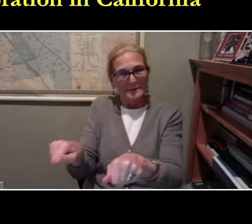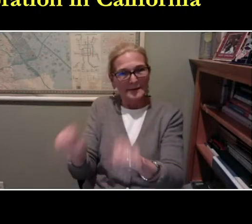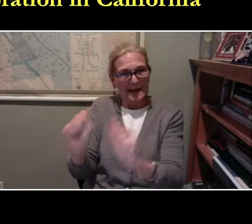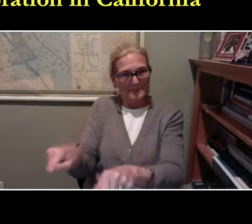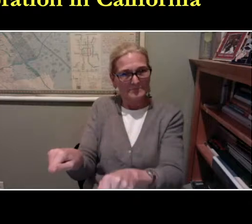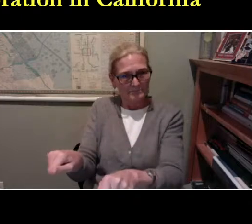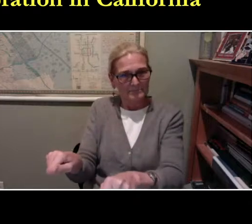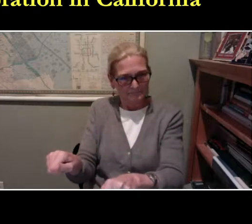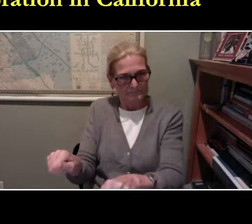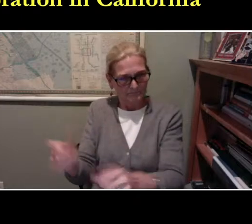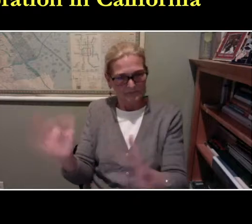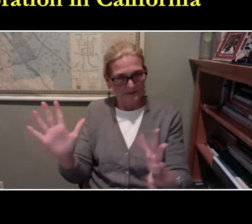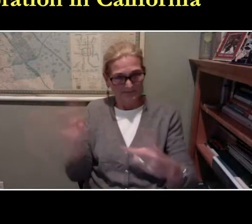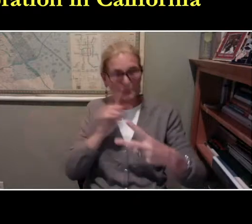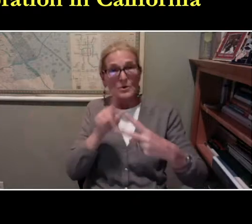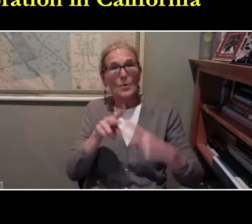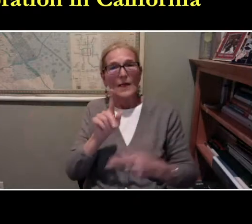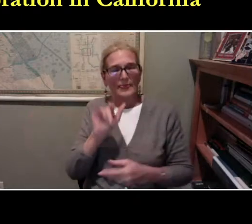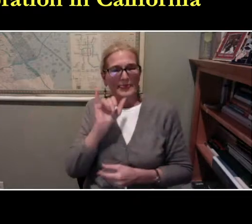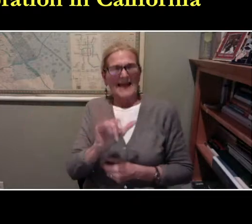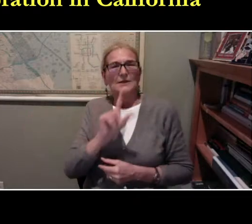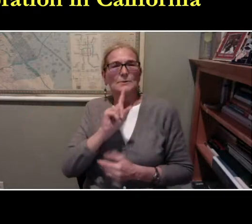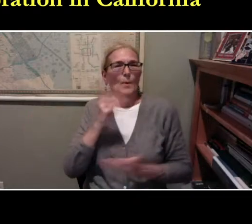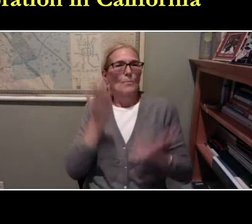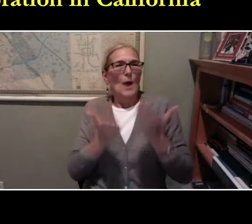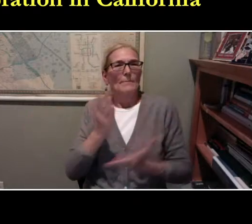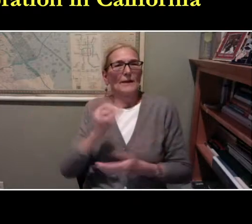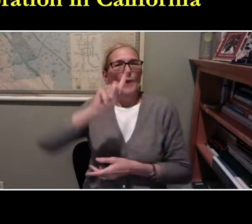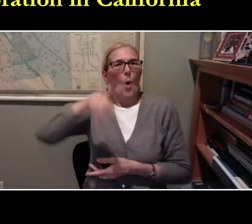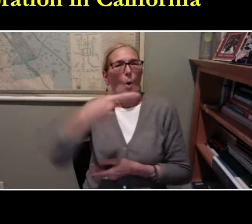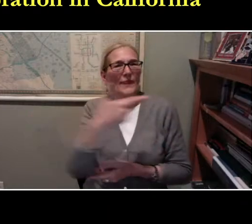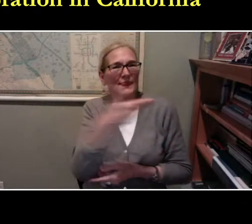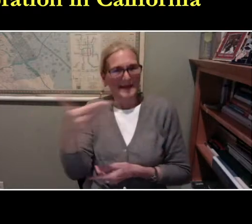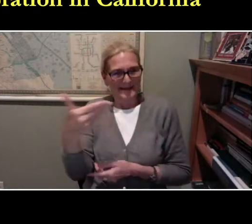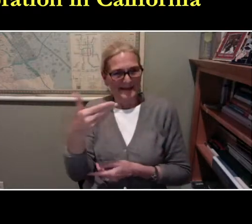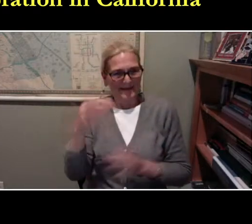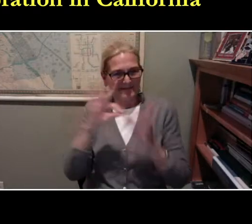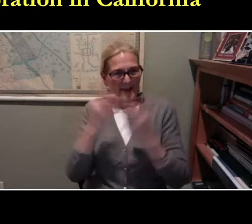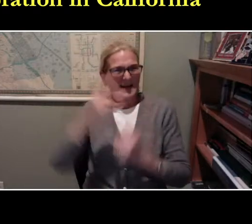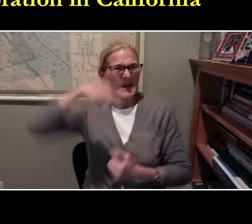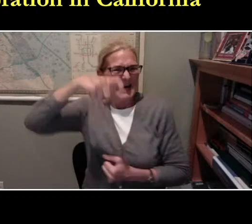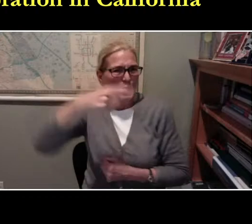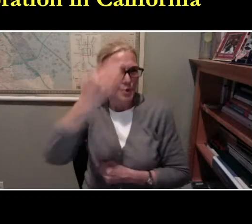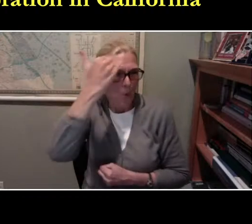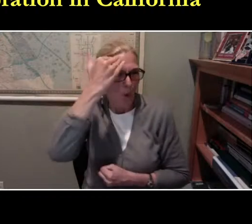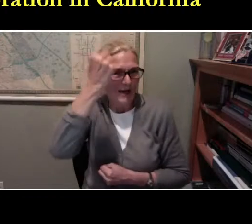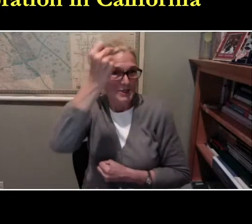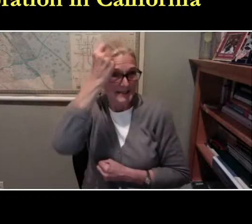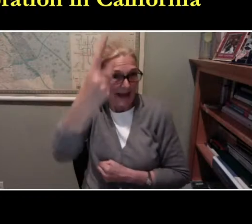acquisition? Language acquisition would be sign or sign and speech.